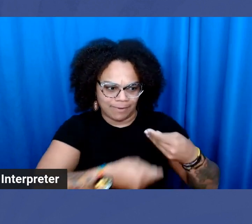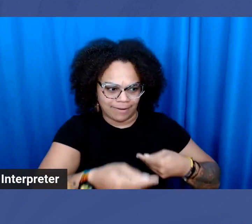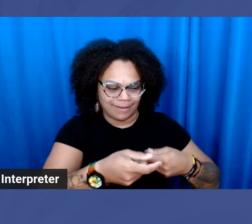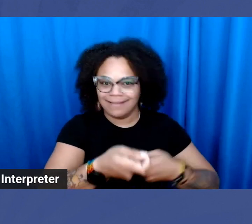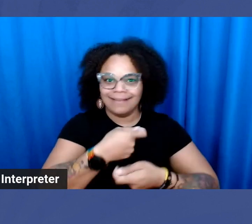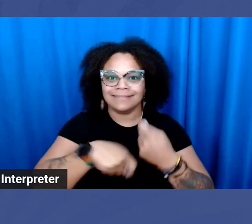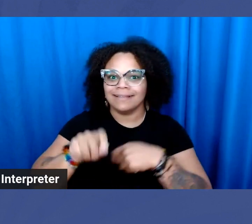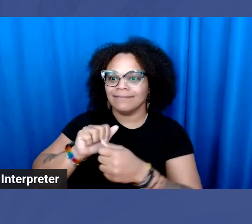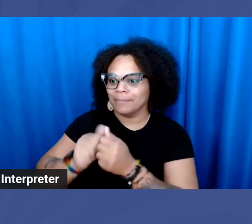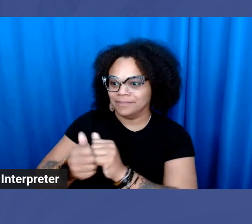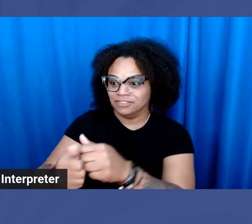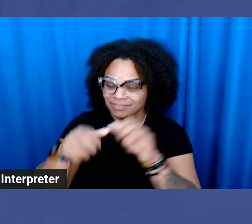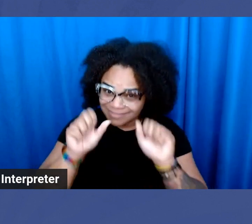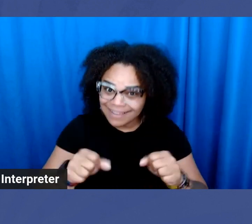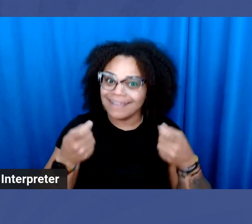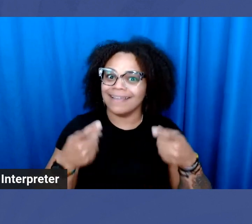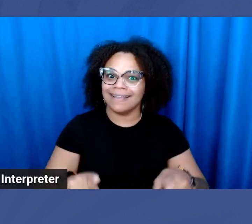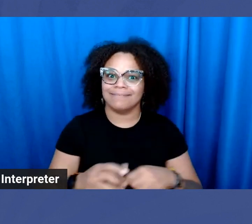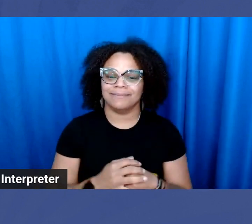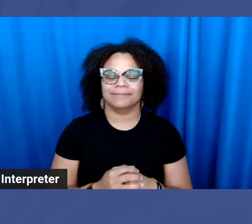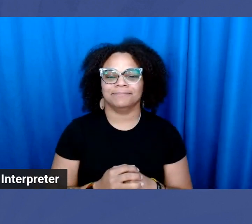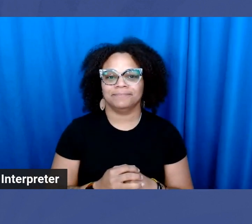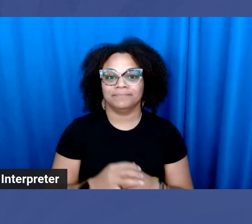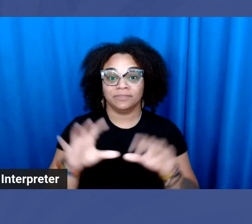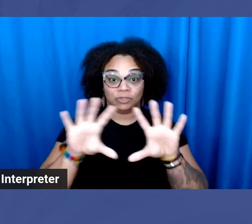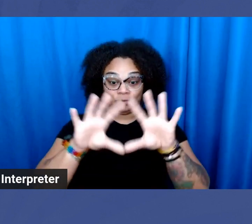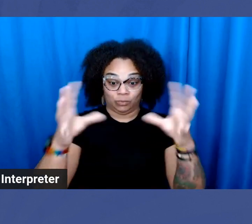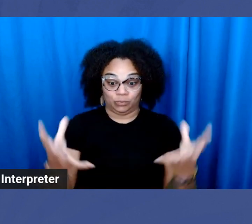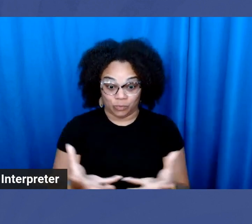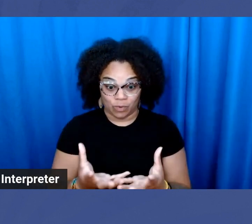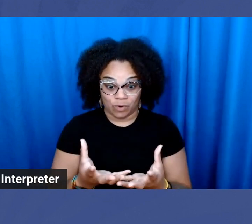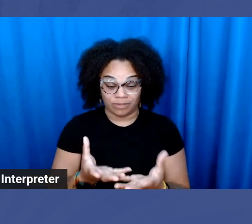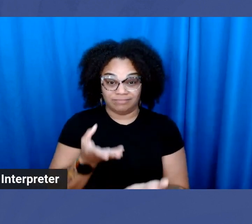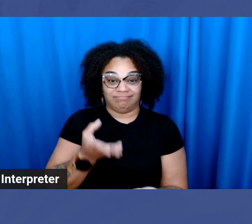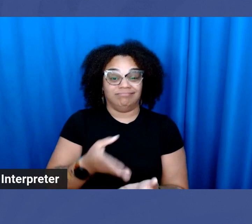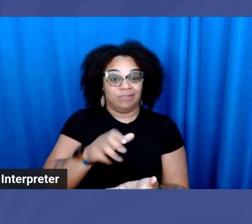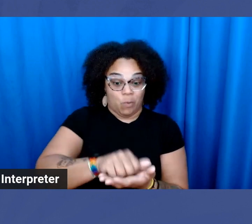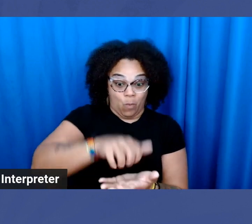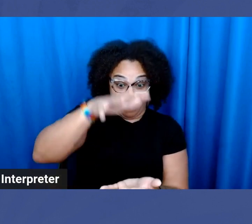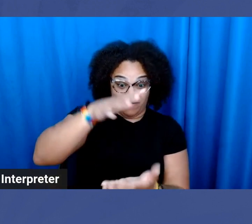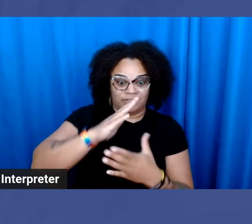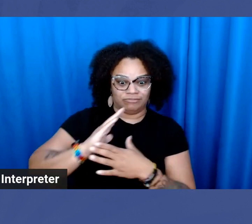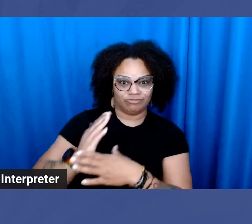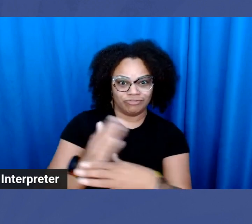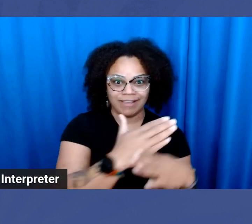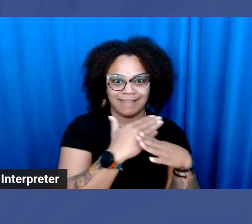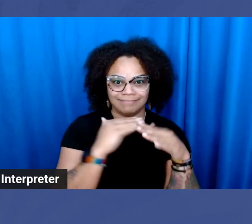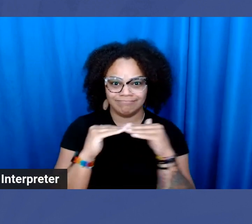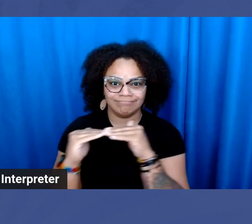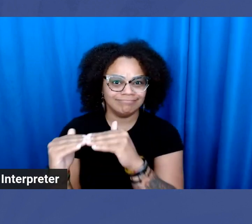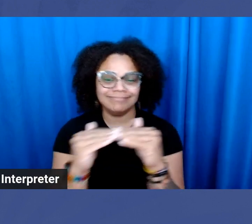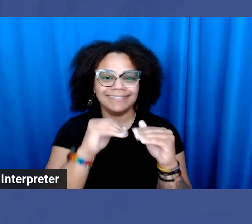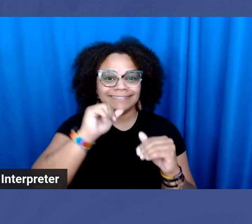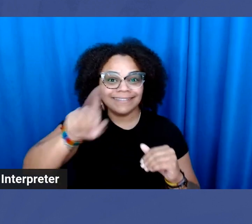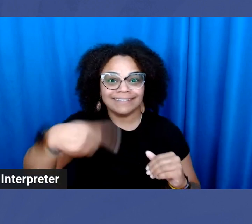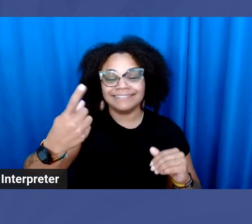can emerge. A world where wealth is shared more equally is not just a utopian